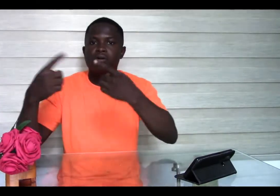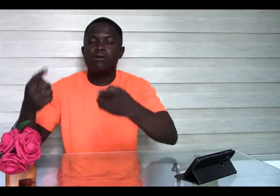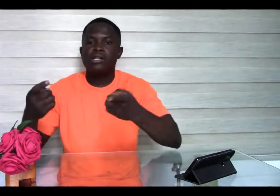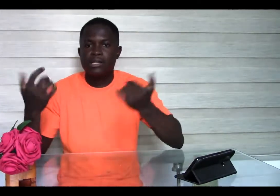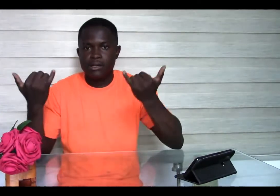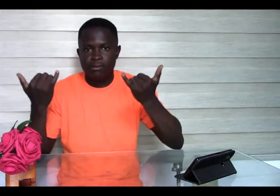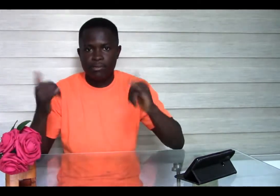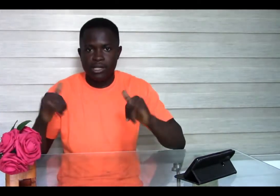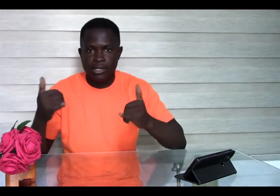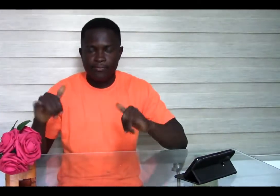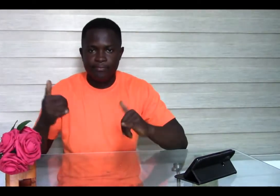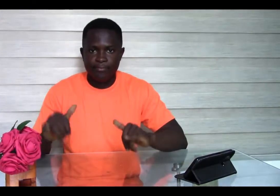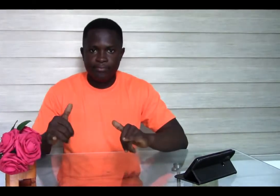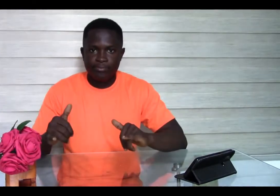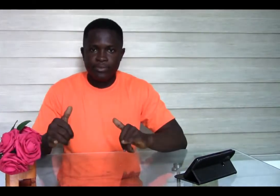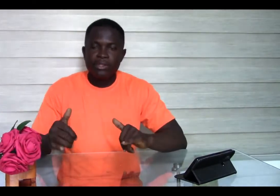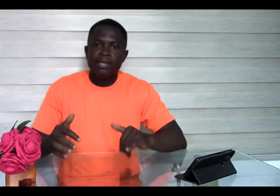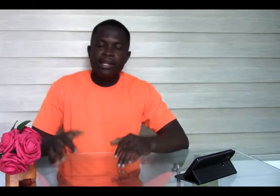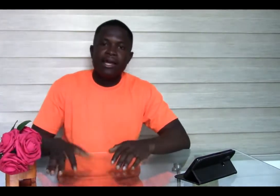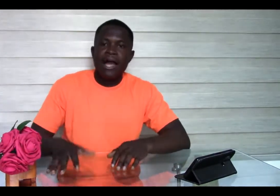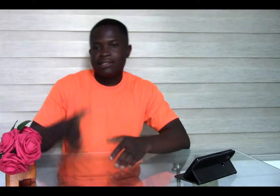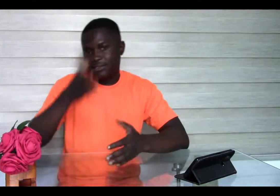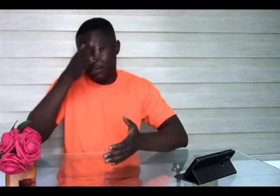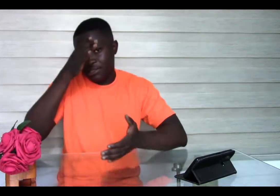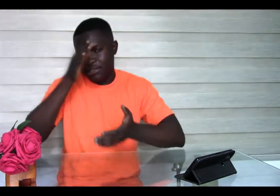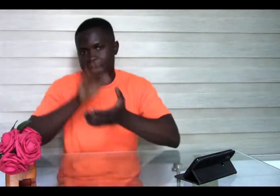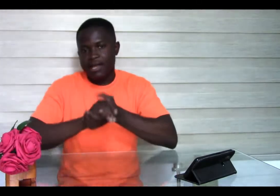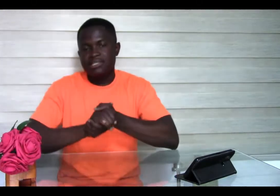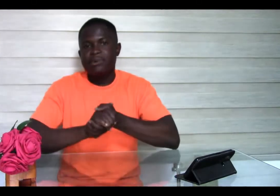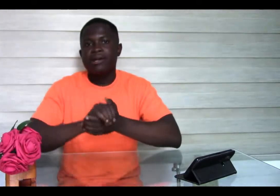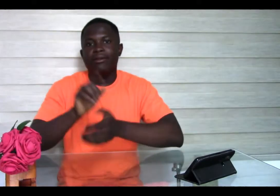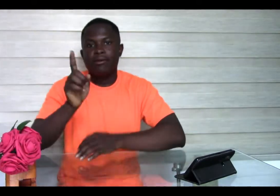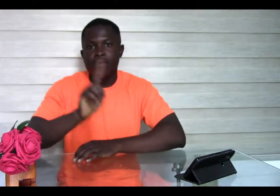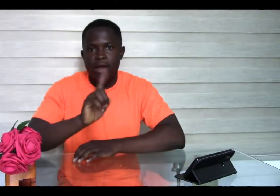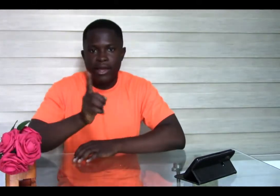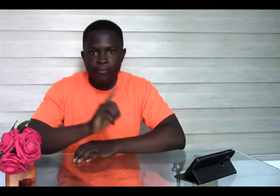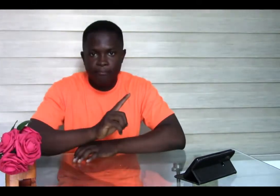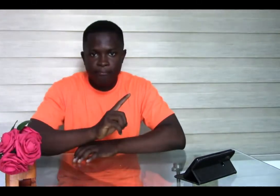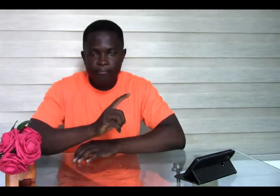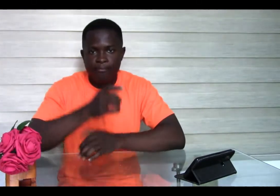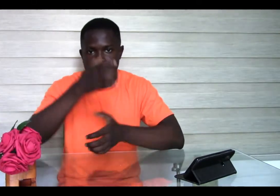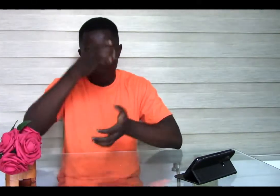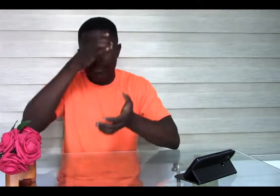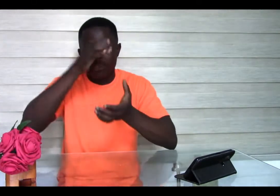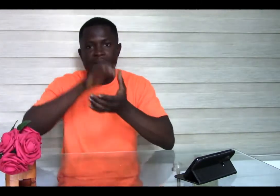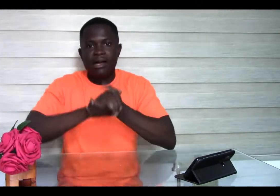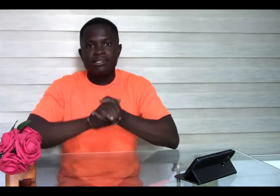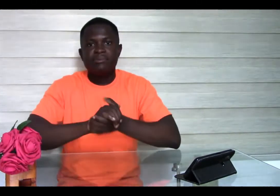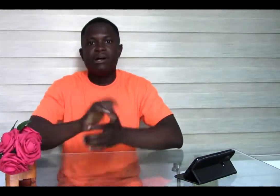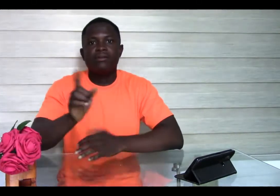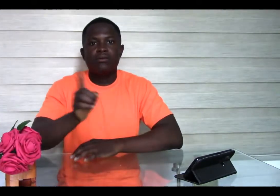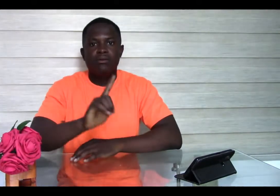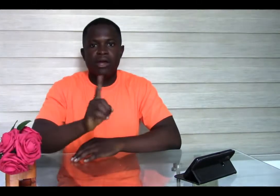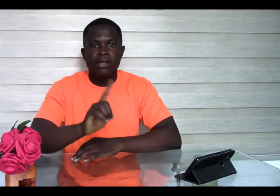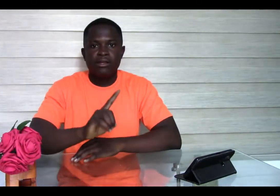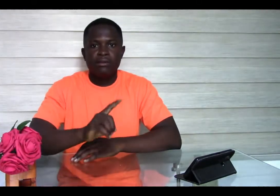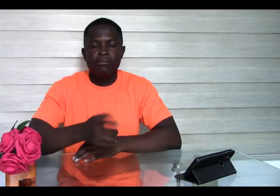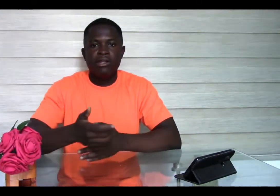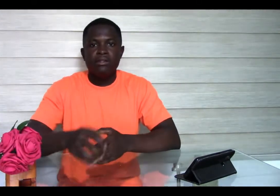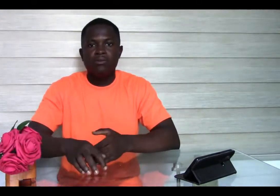gone play. And I asked, husband where? Husband where? Meaning, where